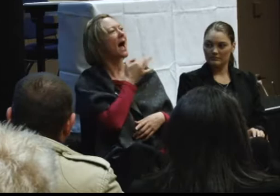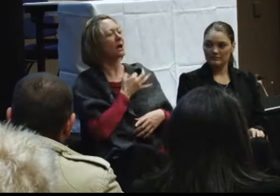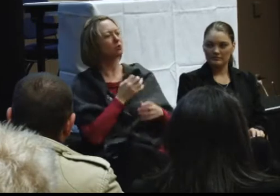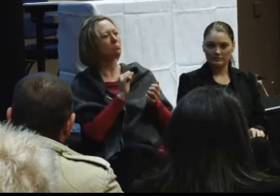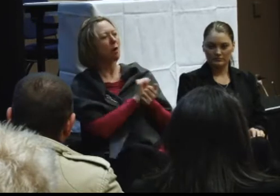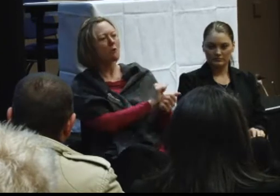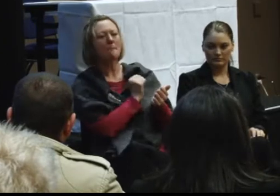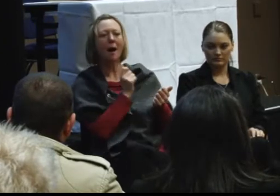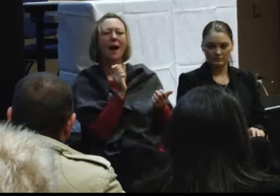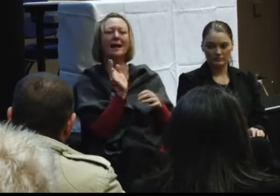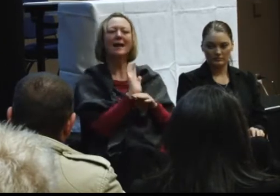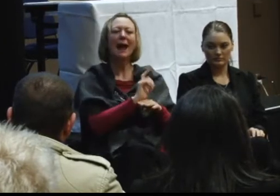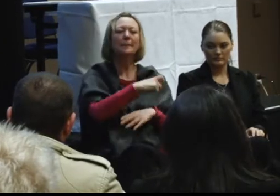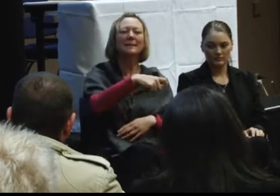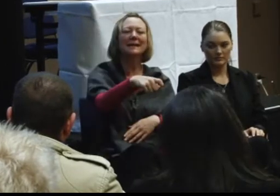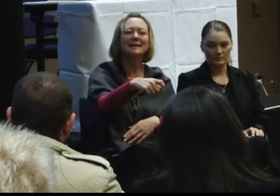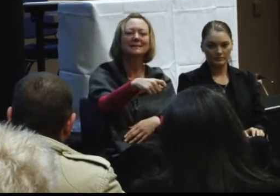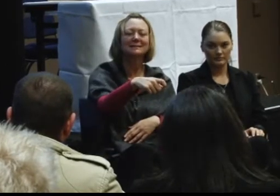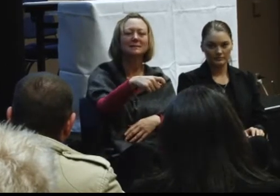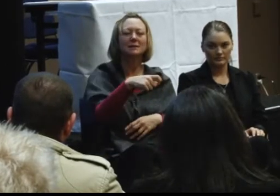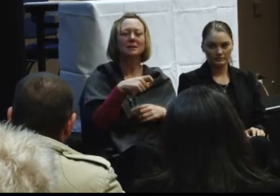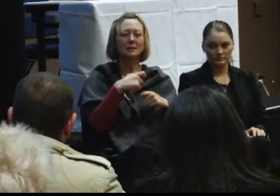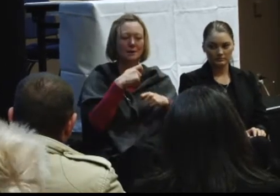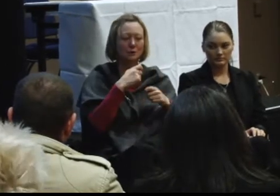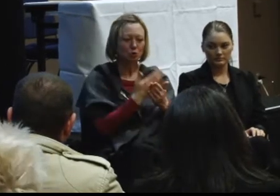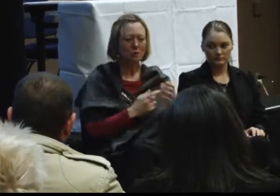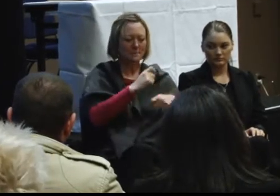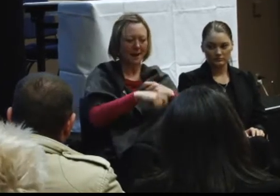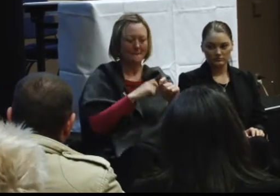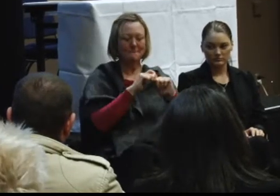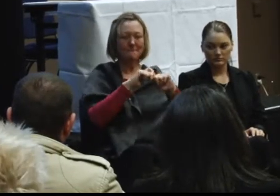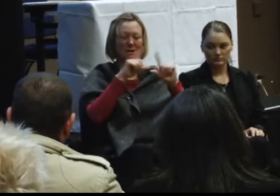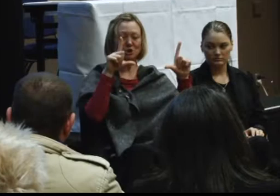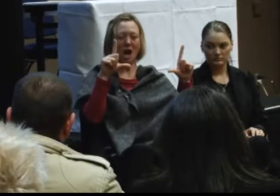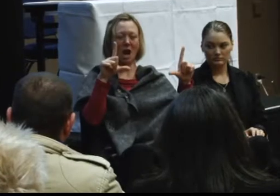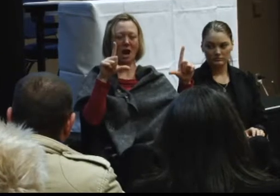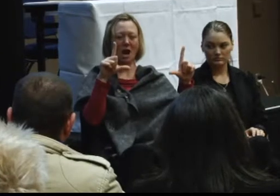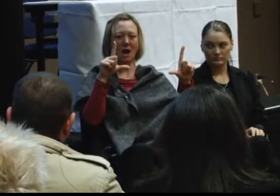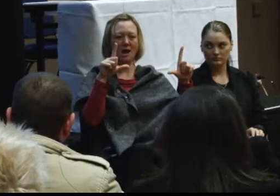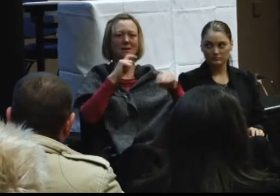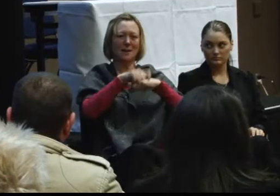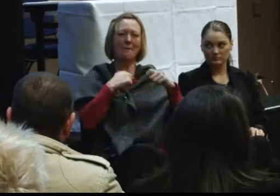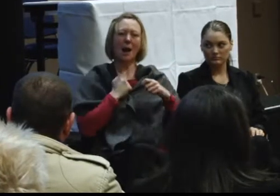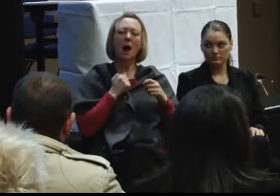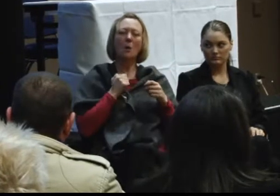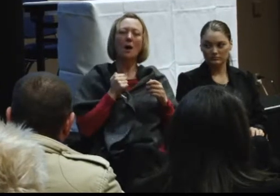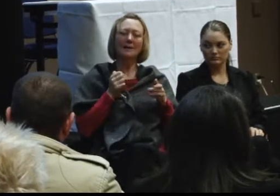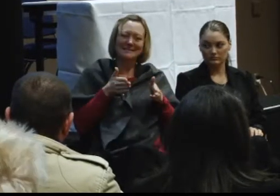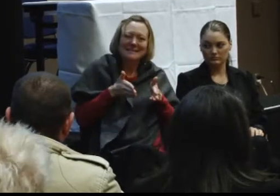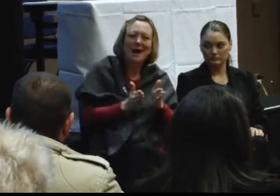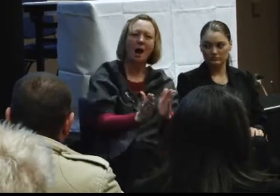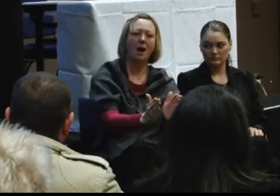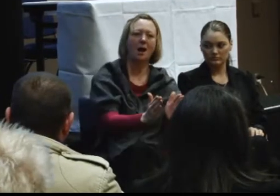All of these stories became pictures that ended up being our tikanga, I suppose, our norms of when we were